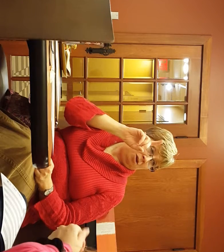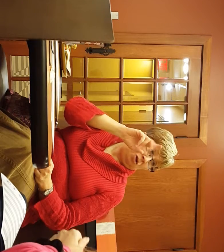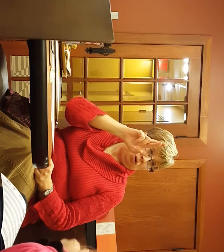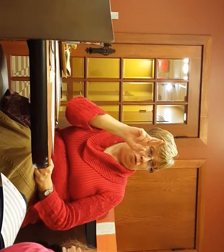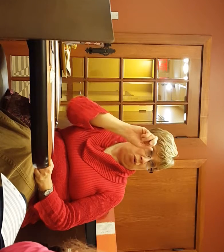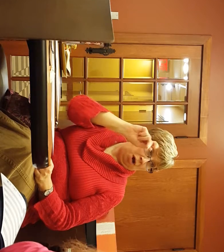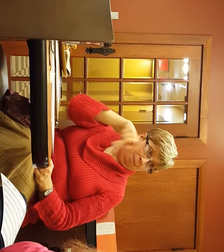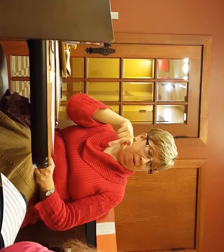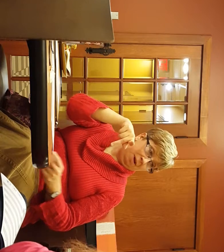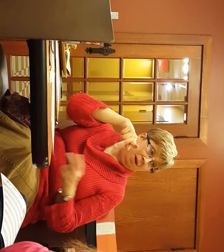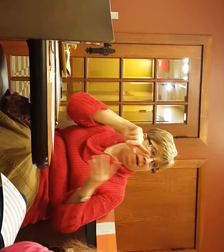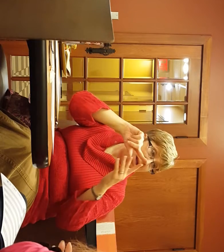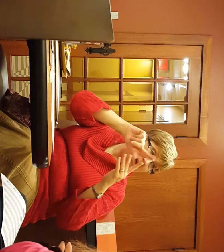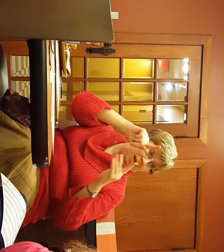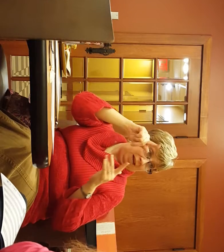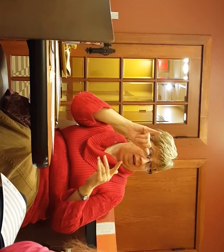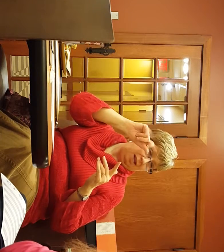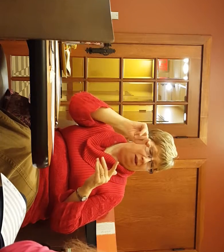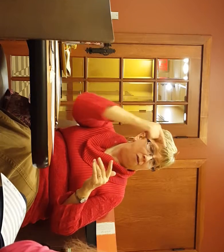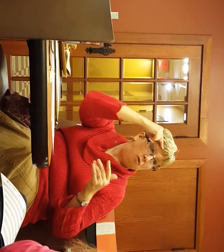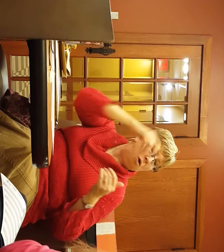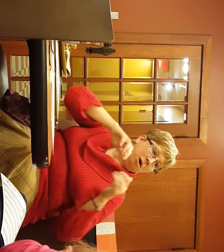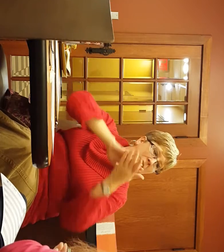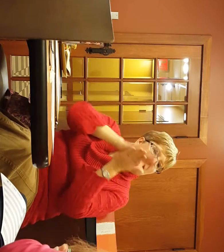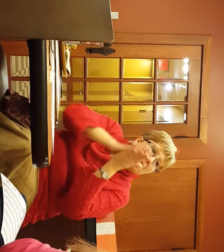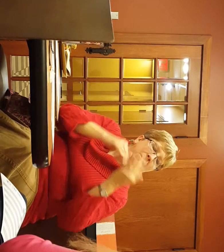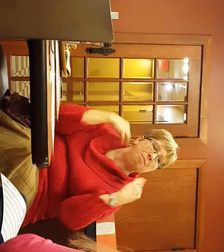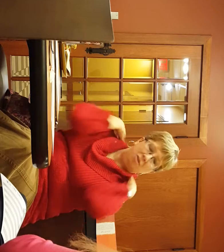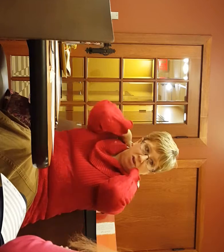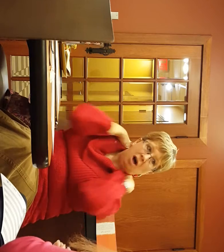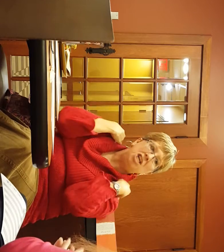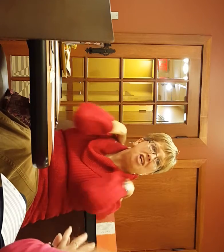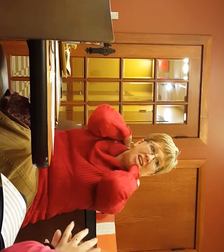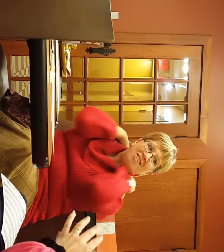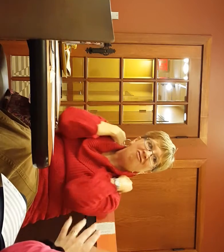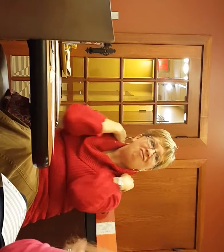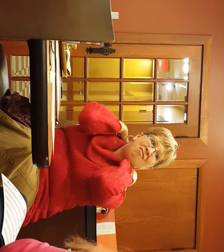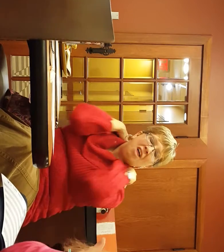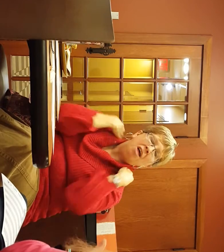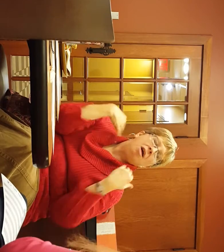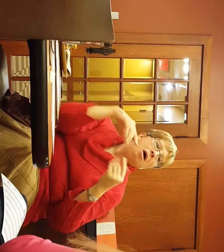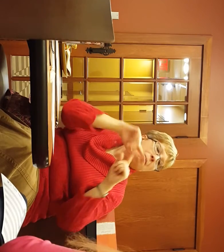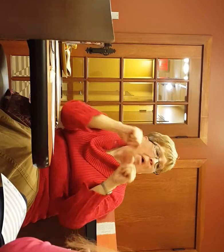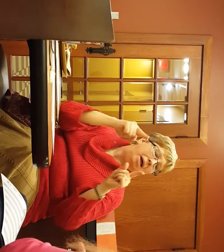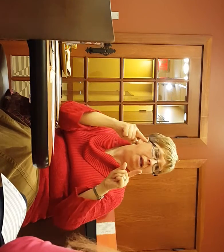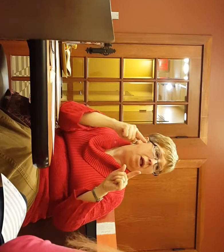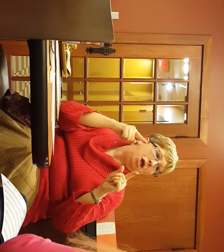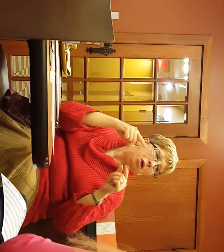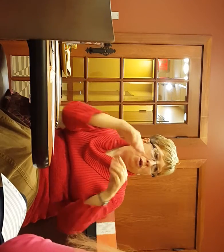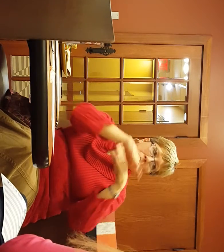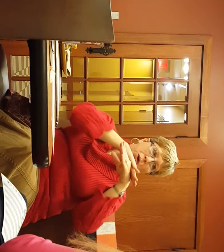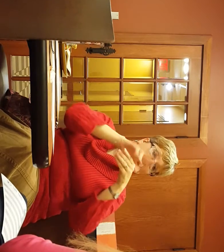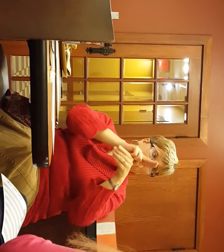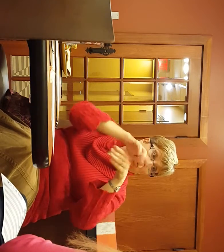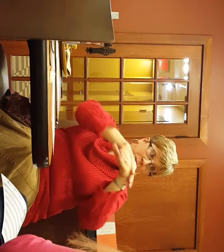makes sense in the kit. What do you want? What oil is next on the list? Oh, it's lavender. Lavender. So lavender is